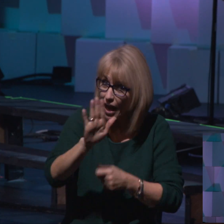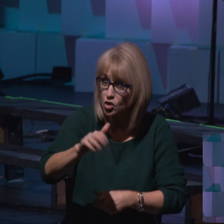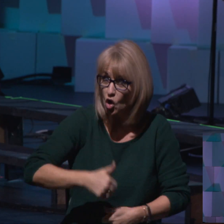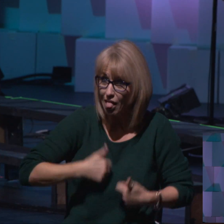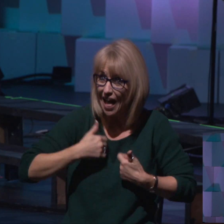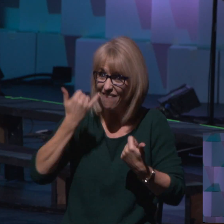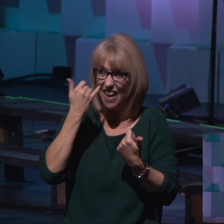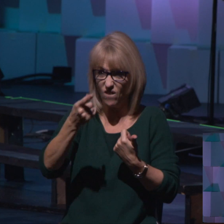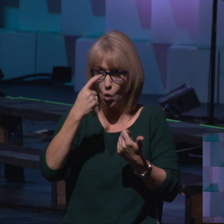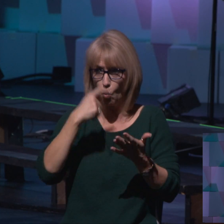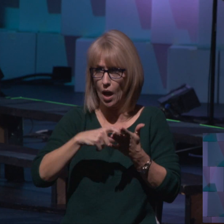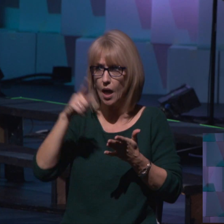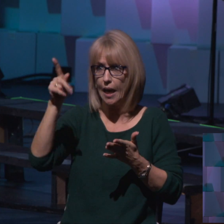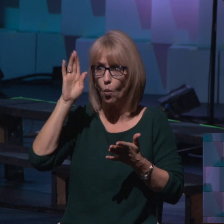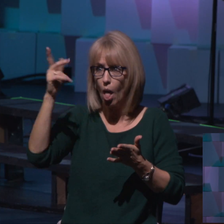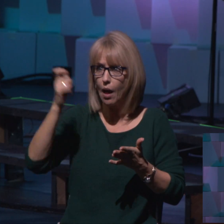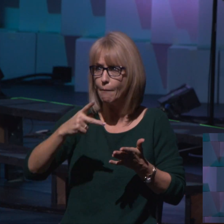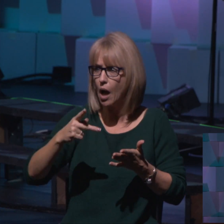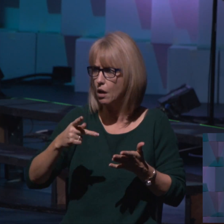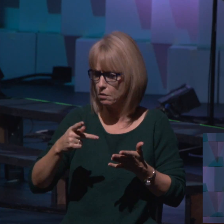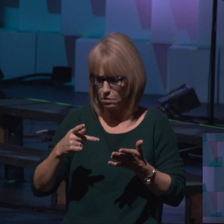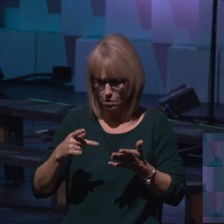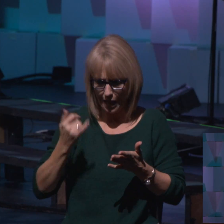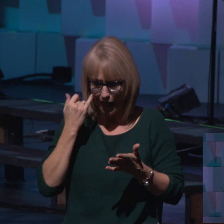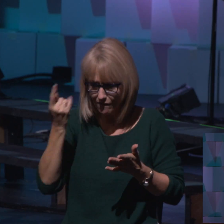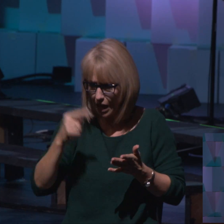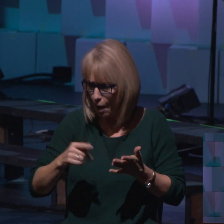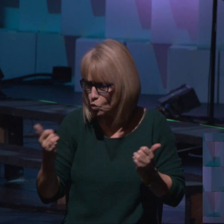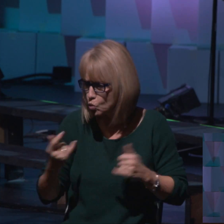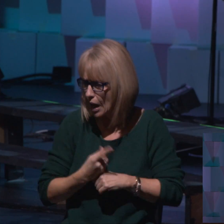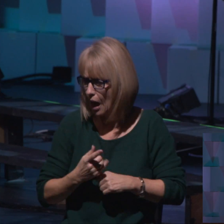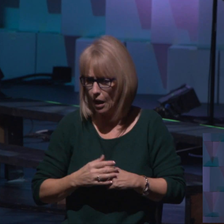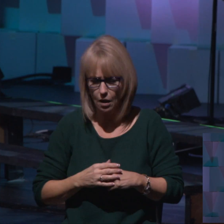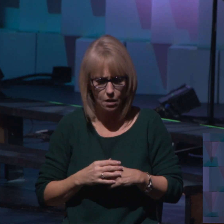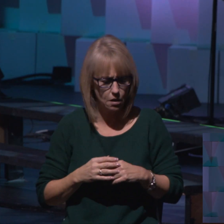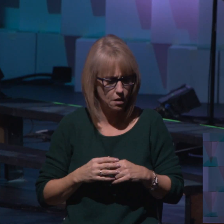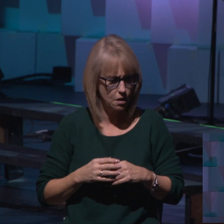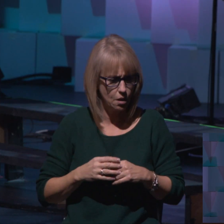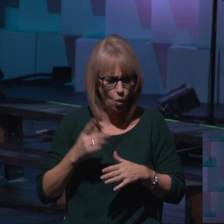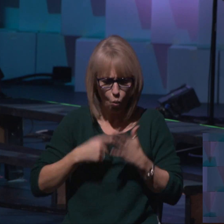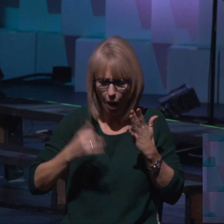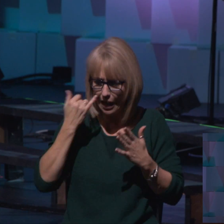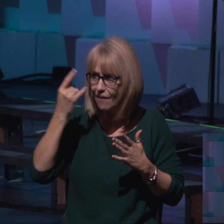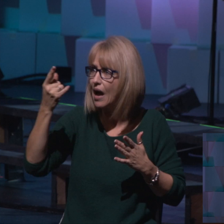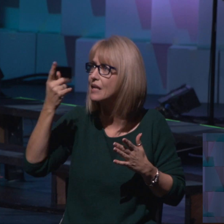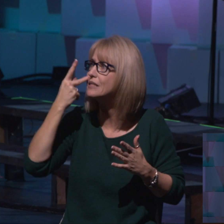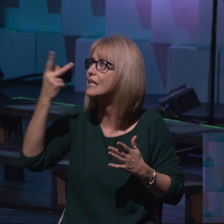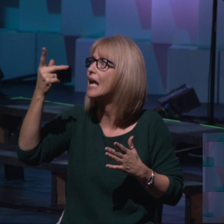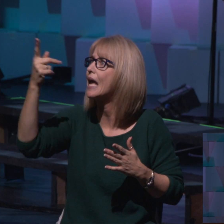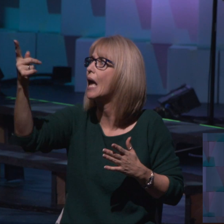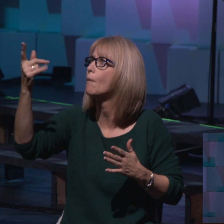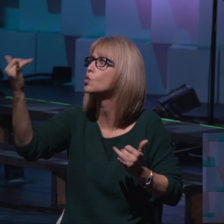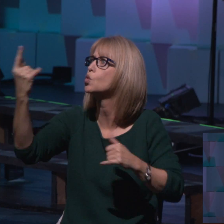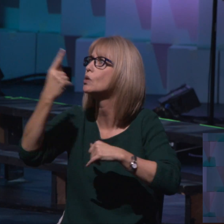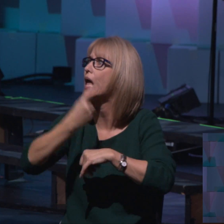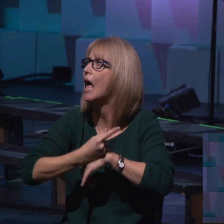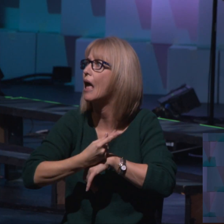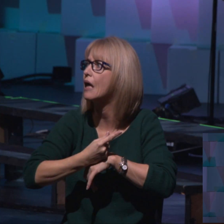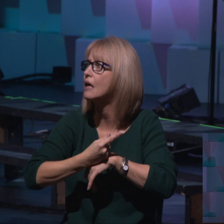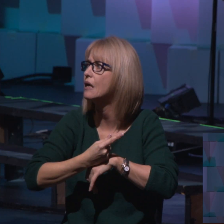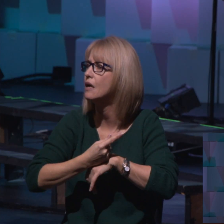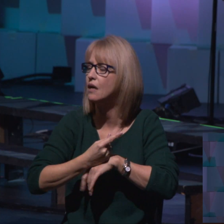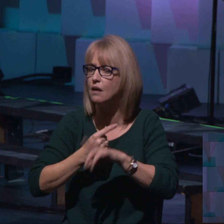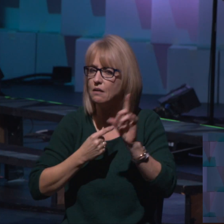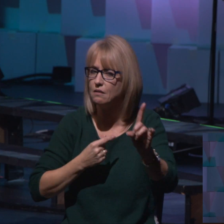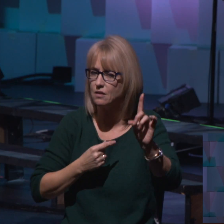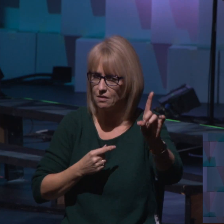It changes saying today could be the day that Jesus returns. Today could be the day that I go see him. And when I live that way,